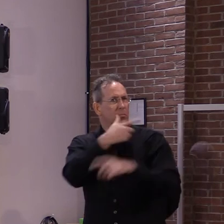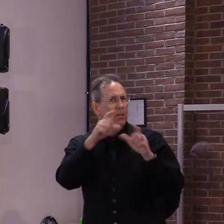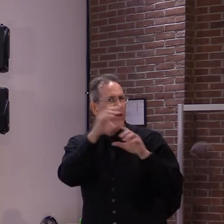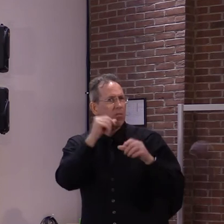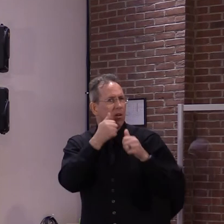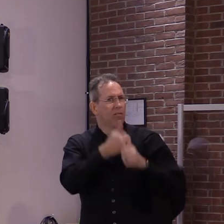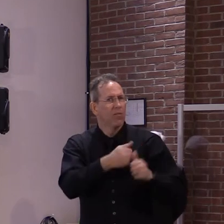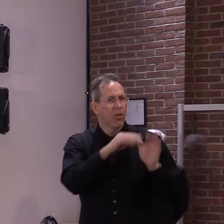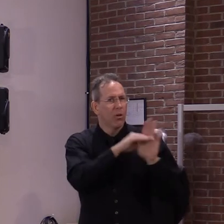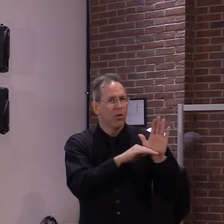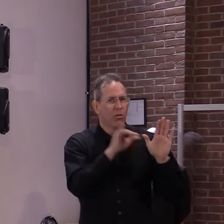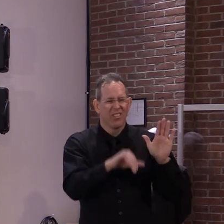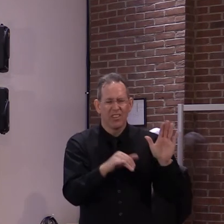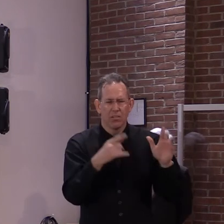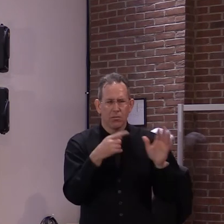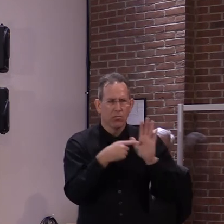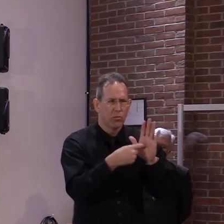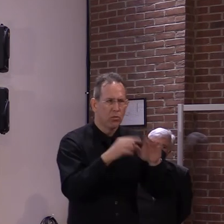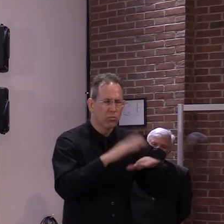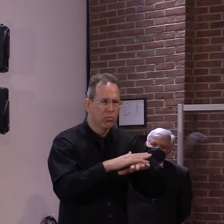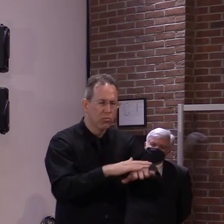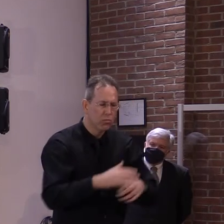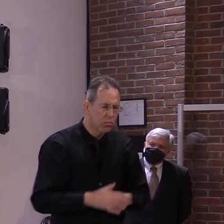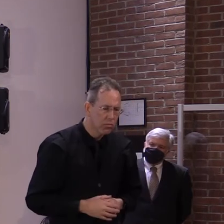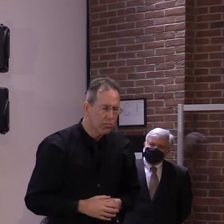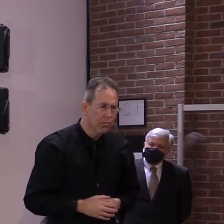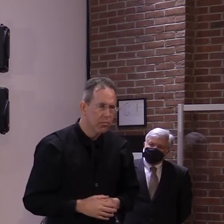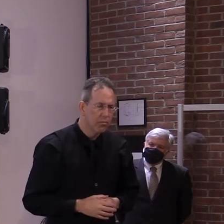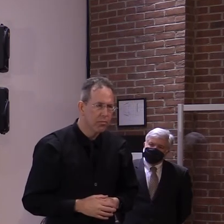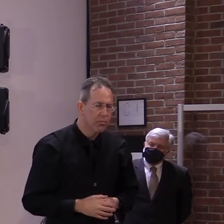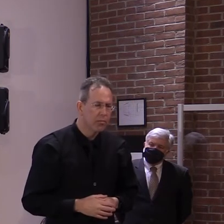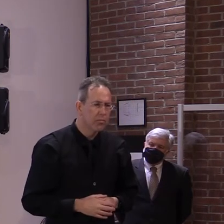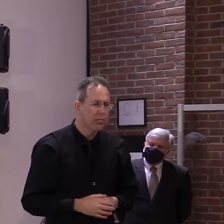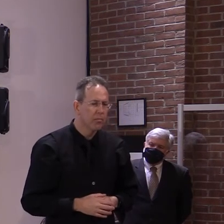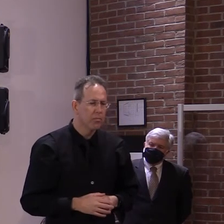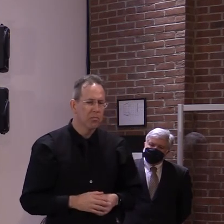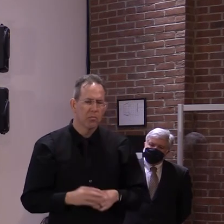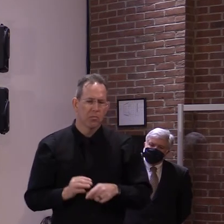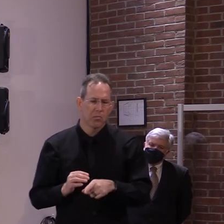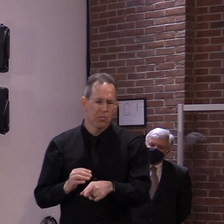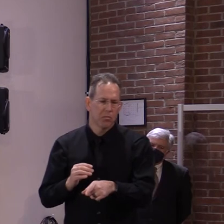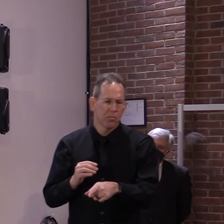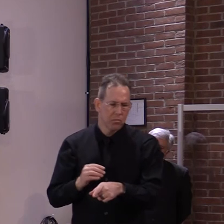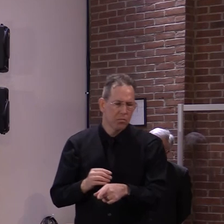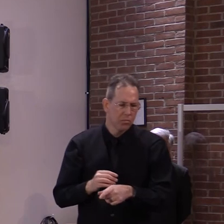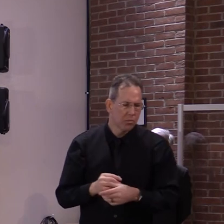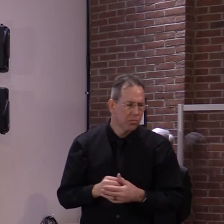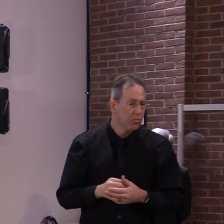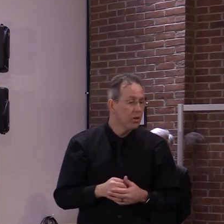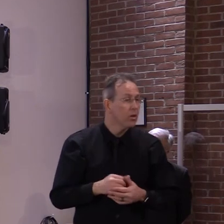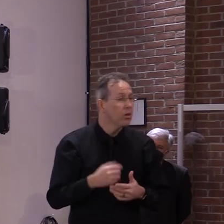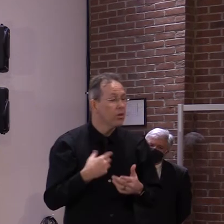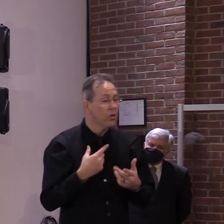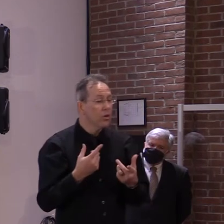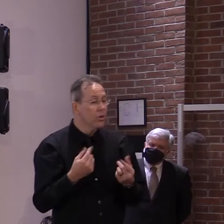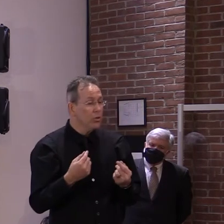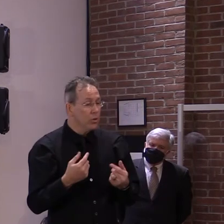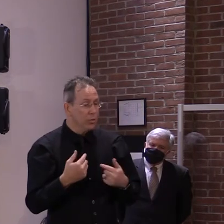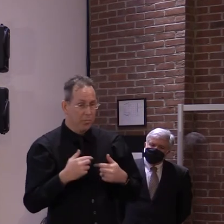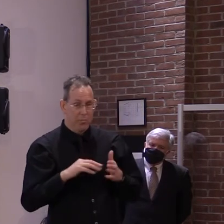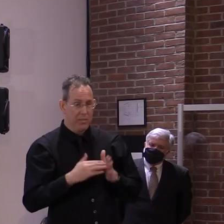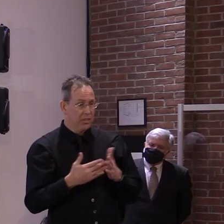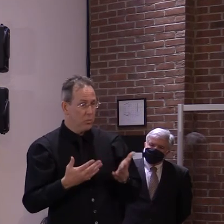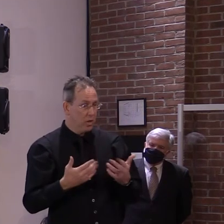described so the the appropriate response would not be to contact um uh